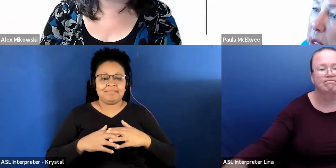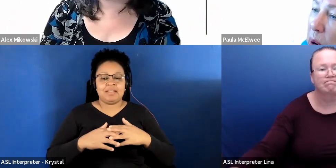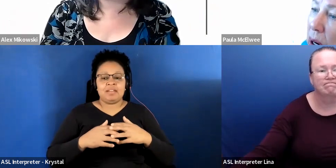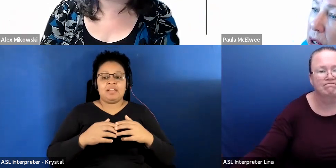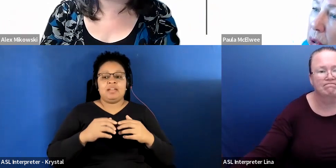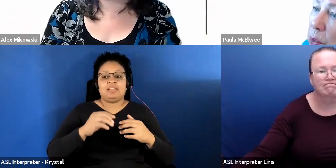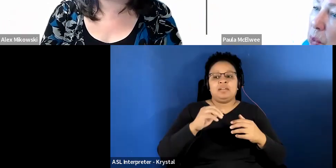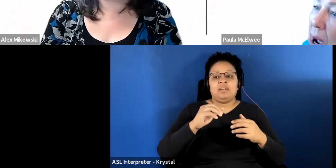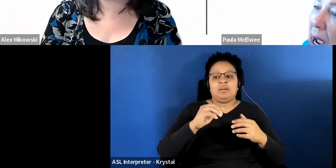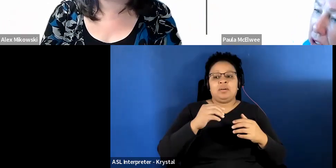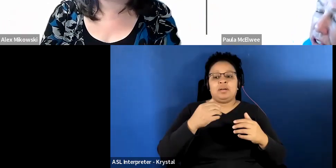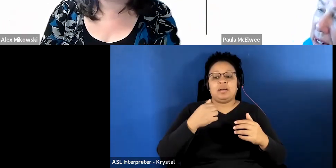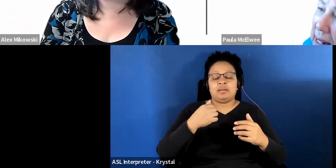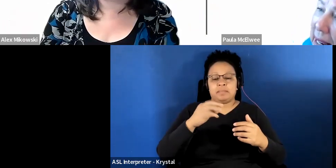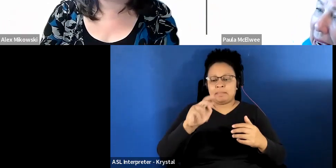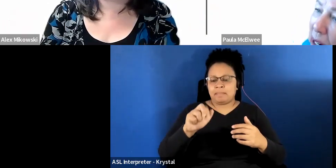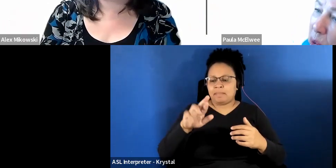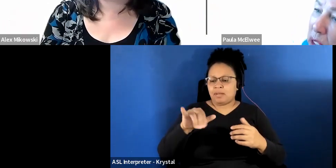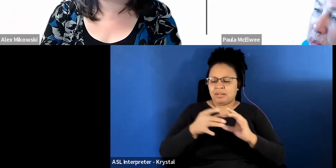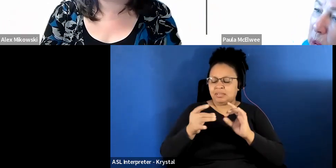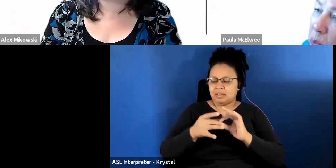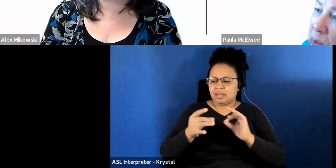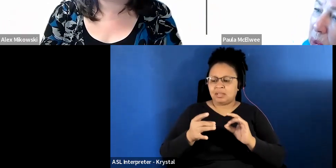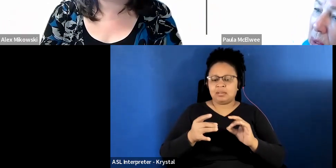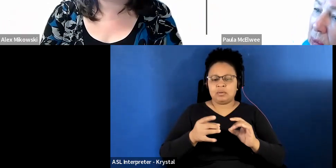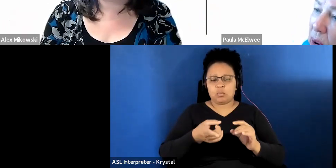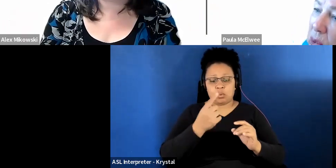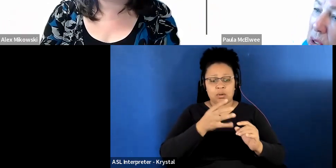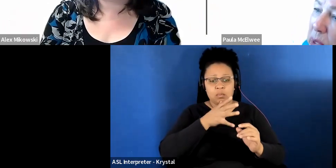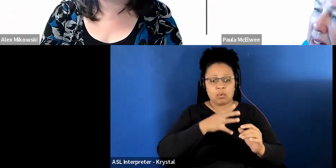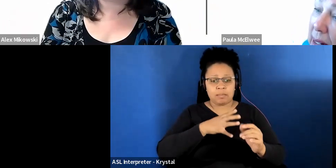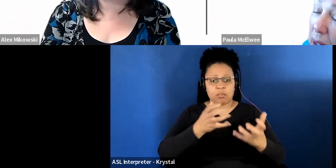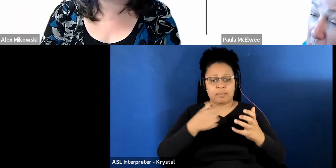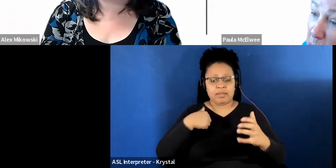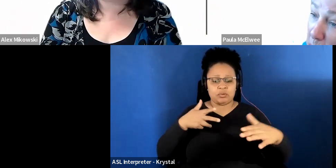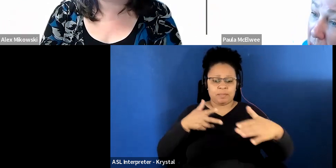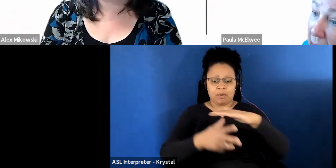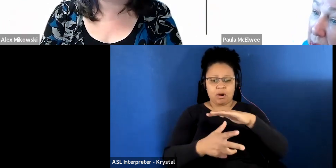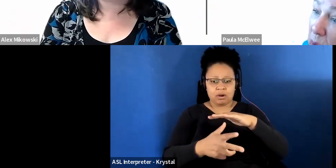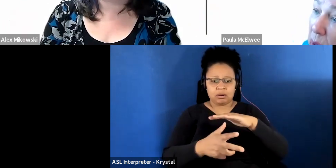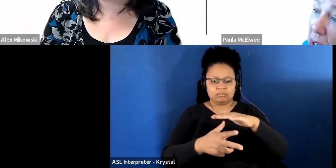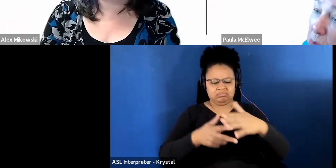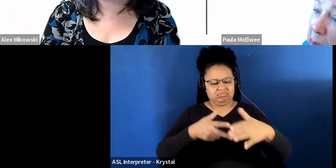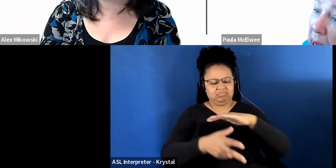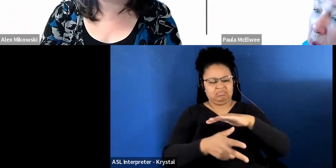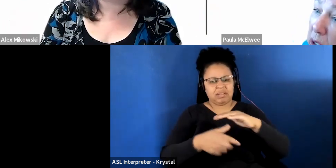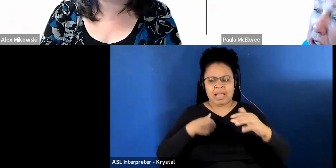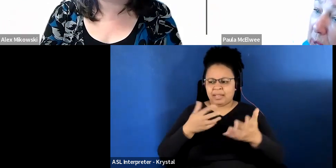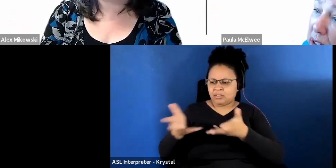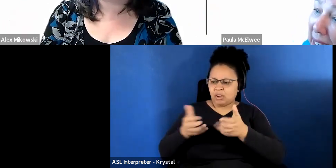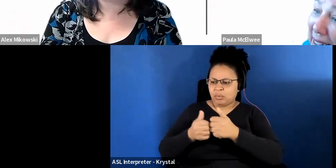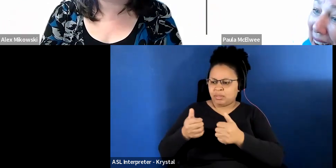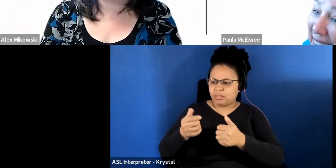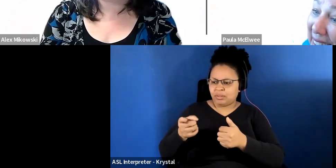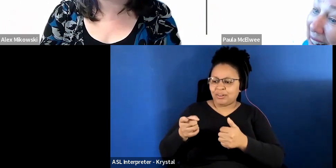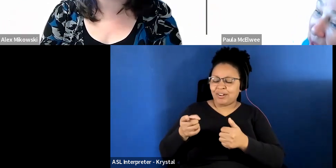lady tell me to park in her garage. I had only spoken with her on the phone, so was not comfortable parking in the garage. Maybe I watched too